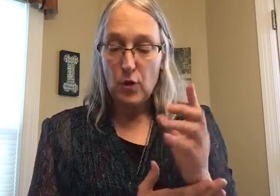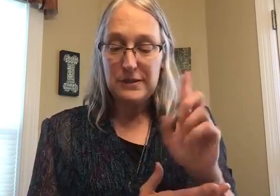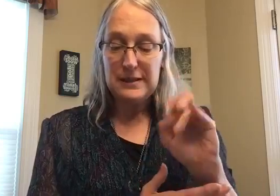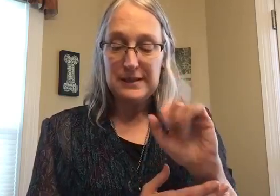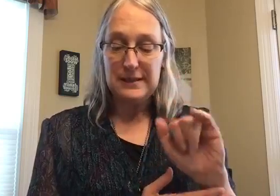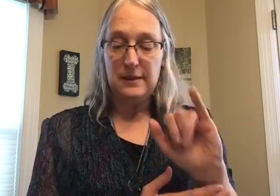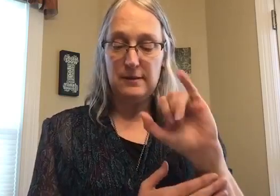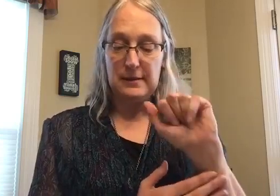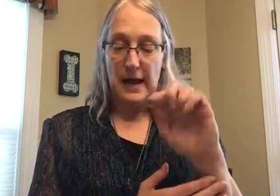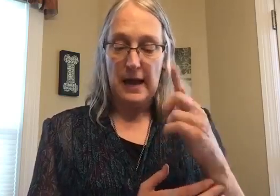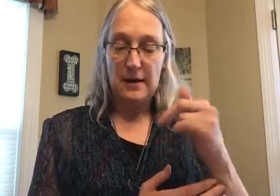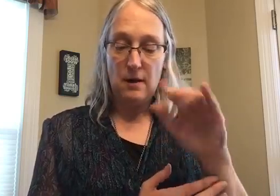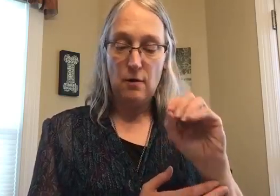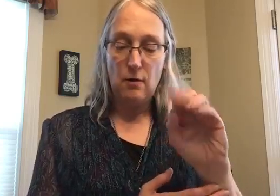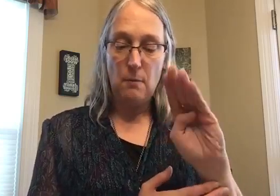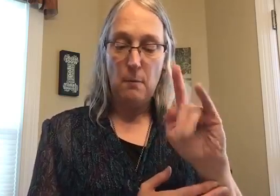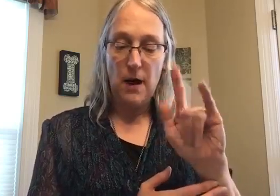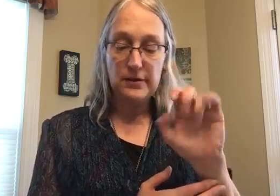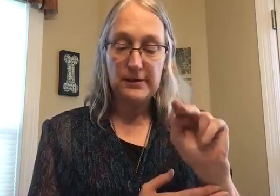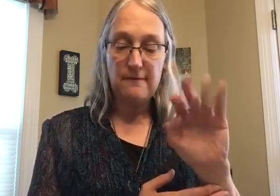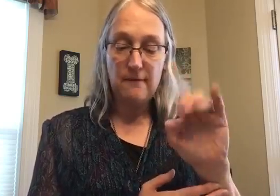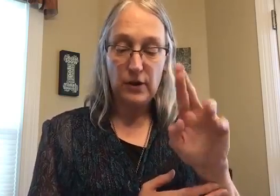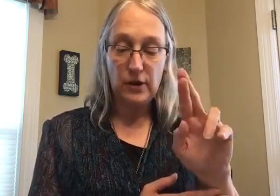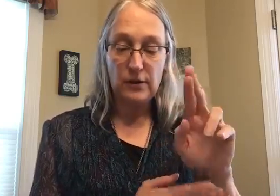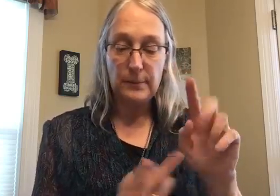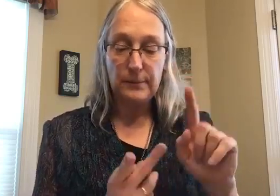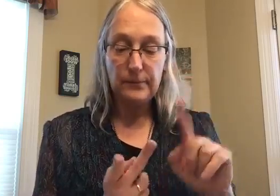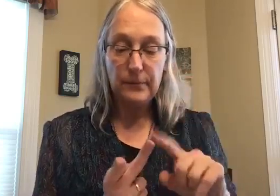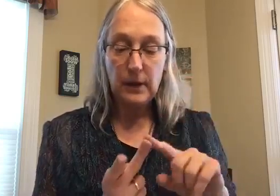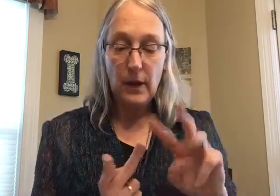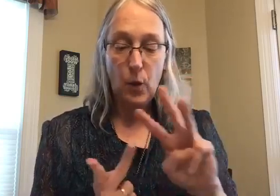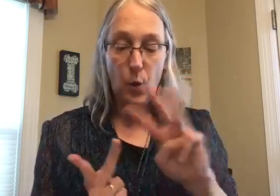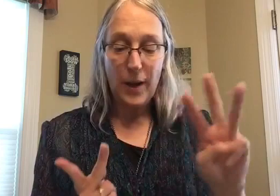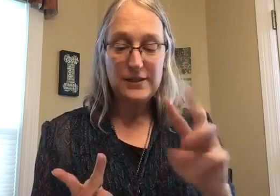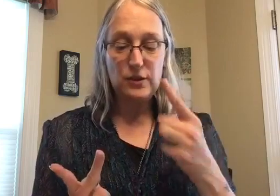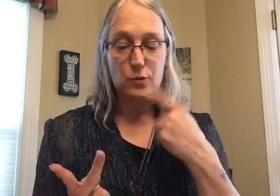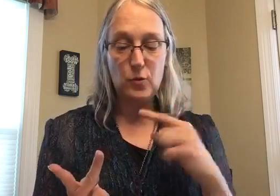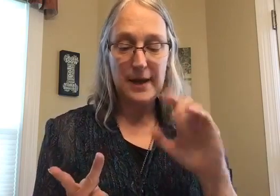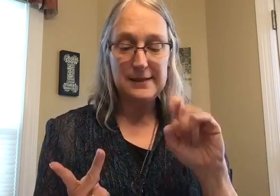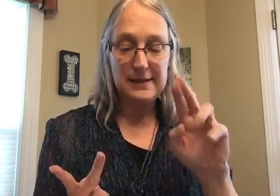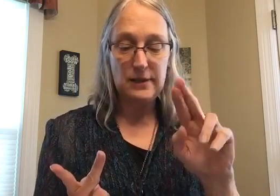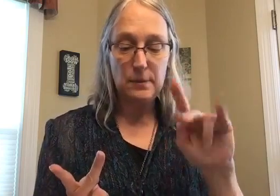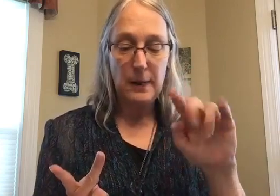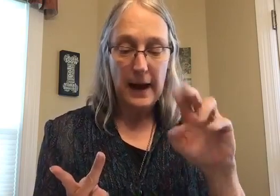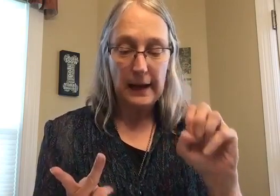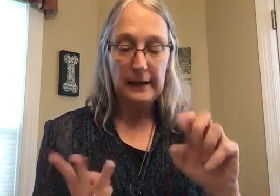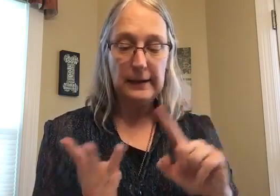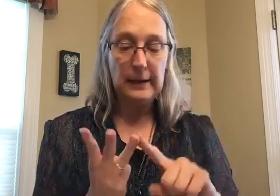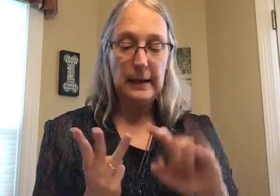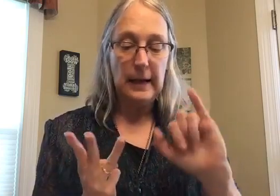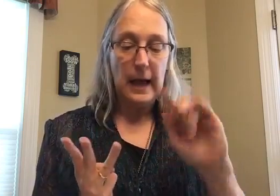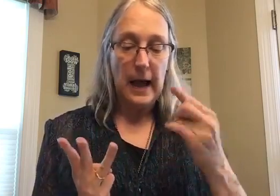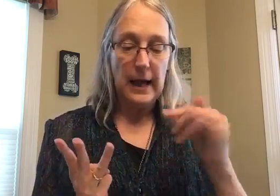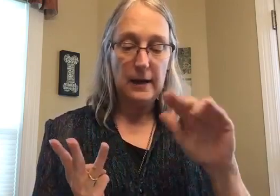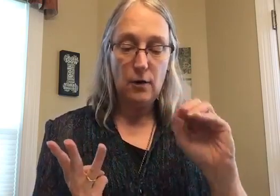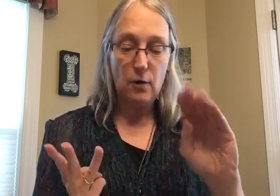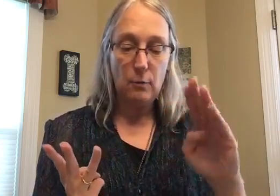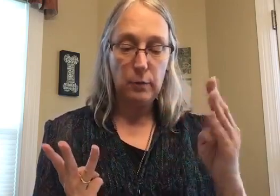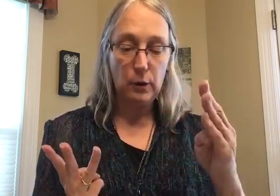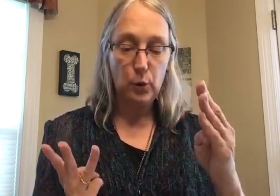and distills Idaho balsam fir, western red cedar pine, Idaho